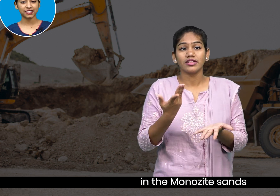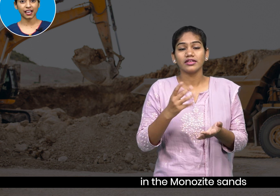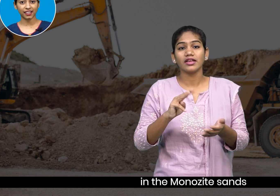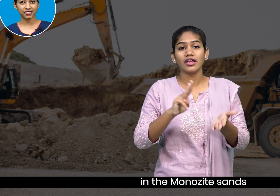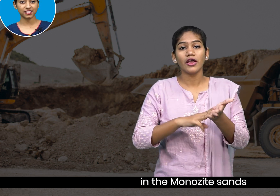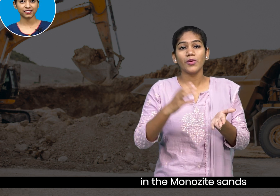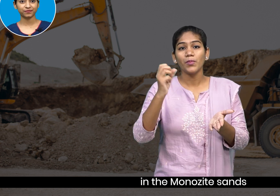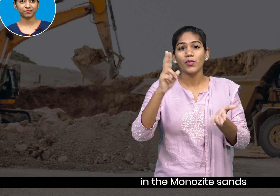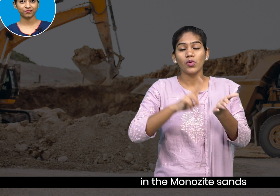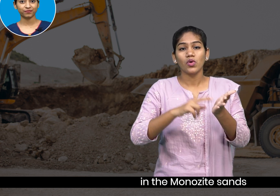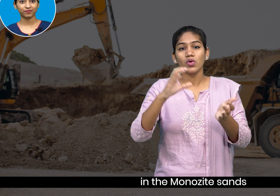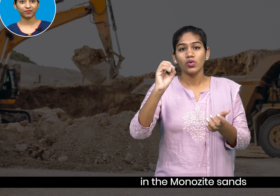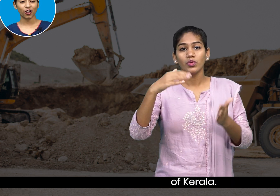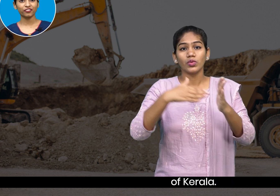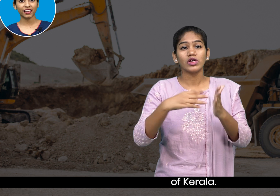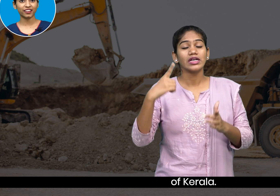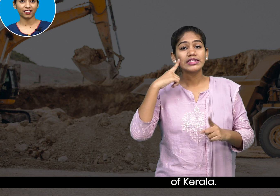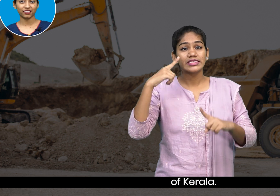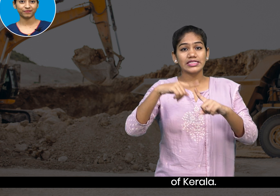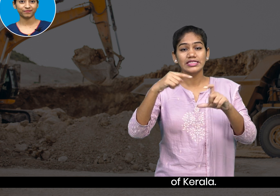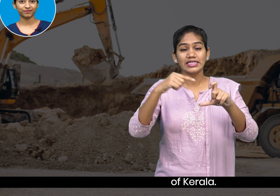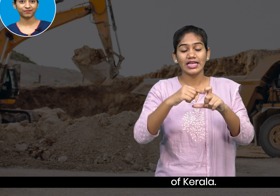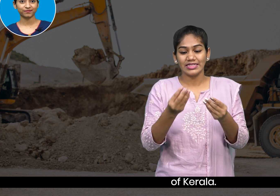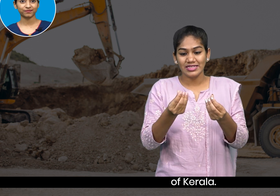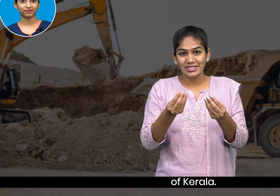monazite sands of Kerala.